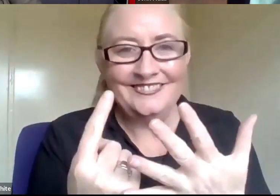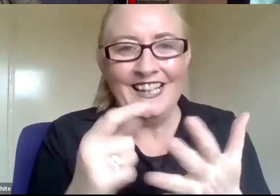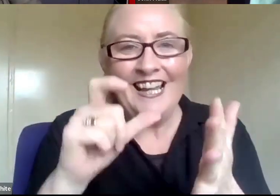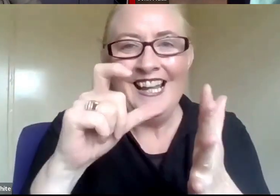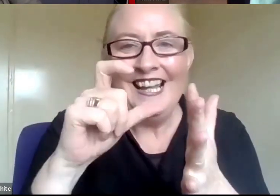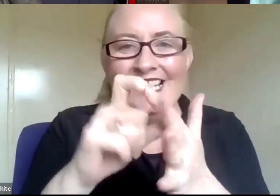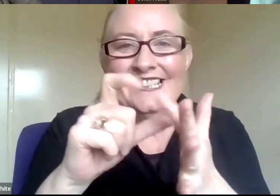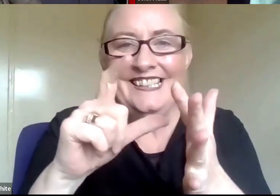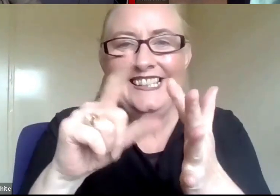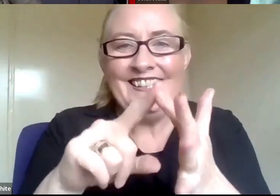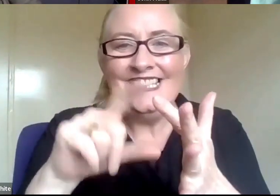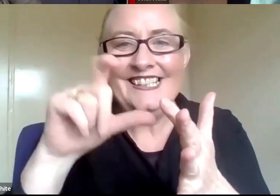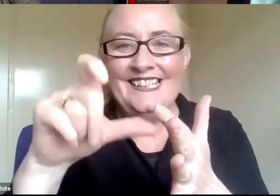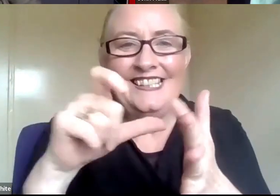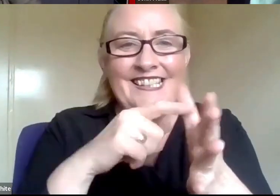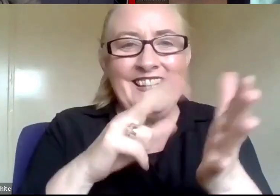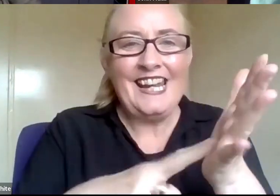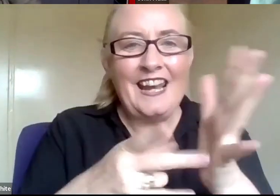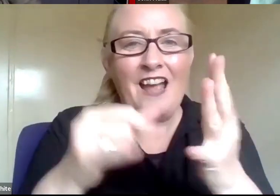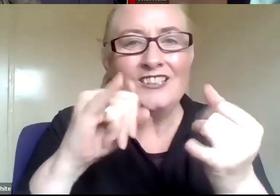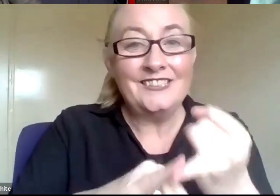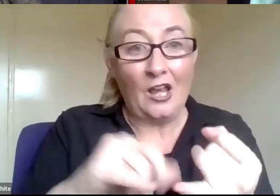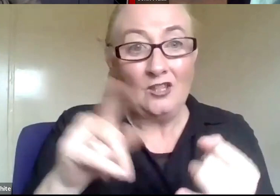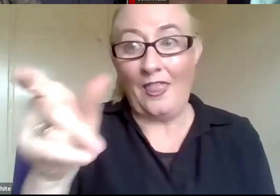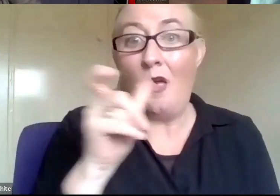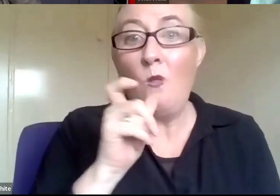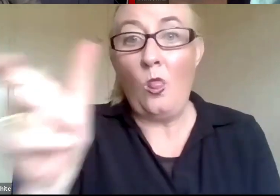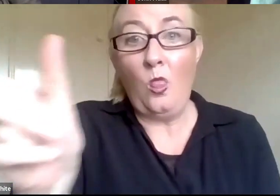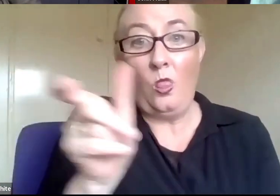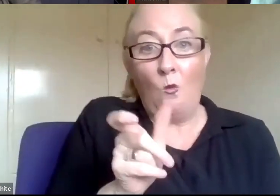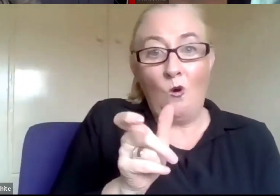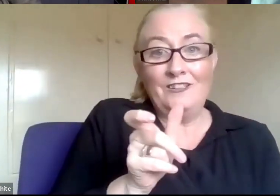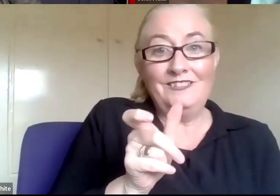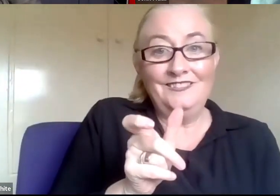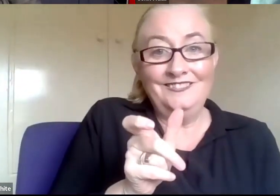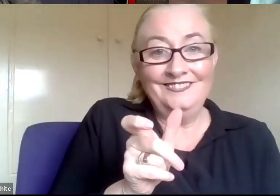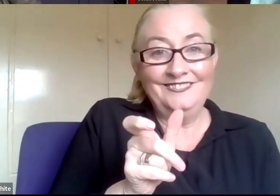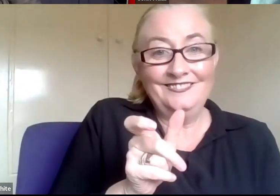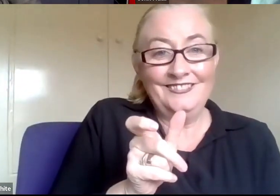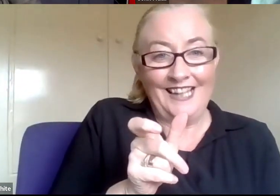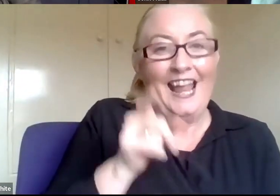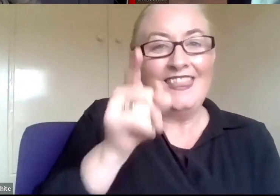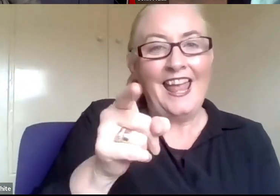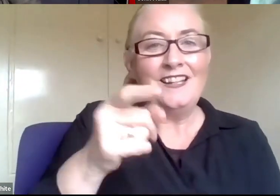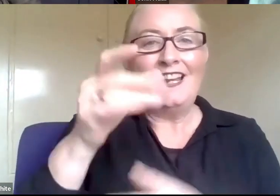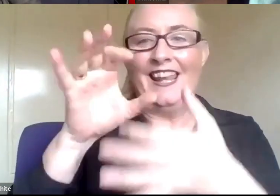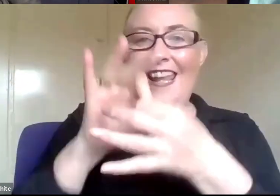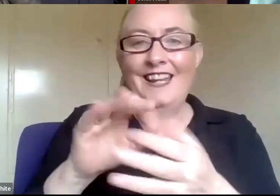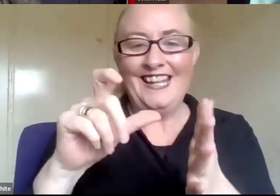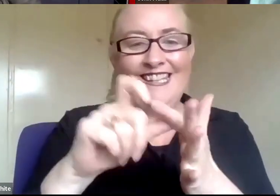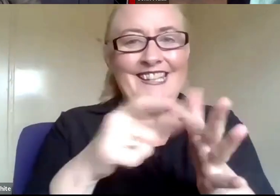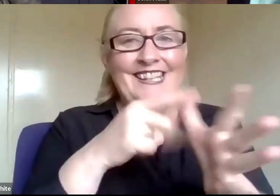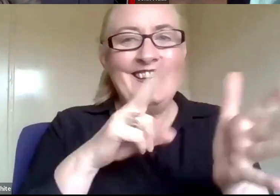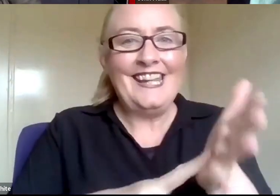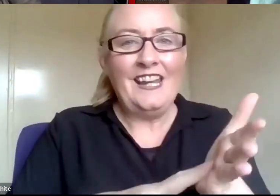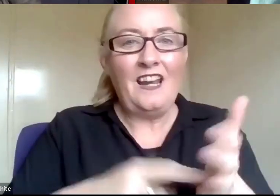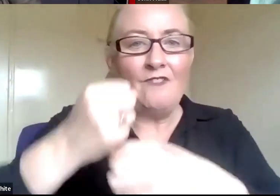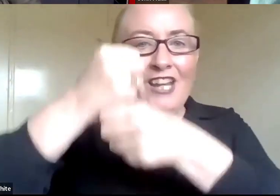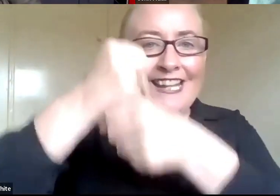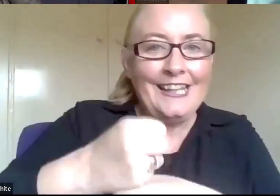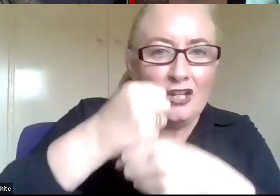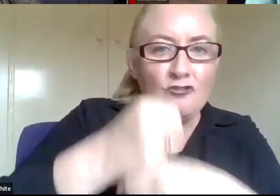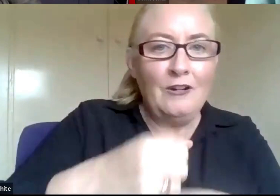word dean. So the dean of a cathedral or the dean of a university is the leader of